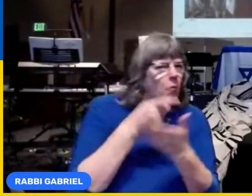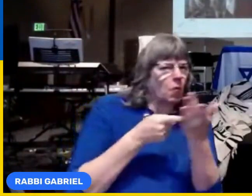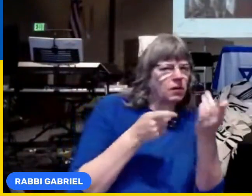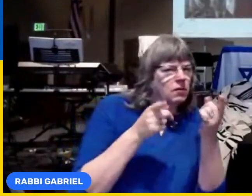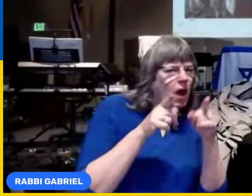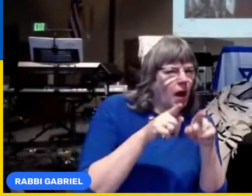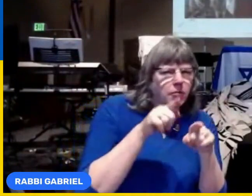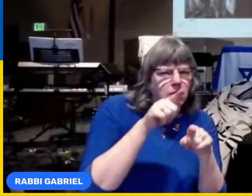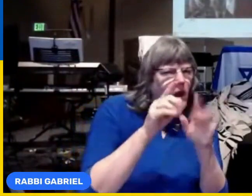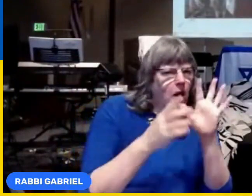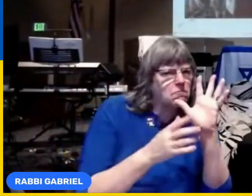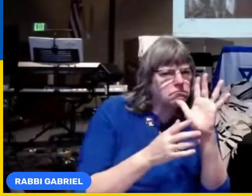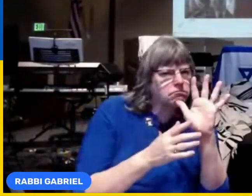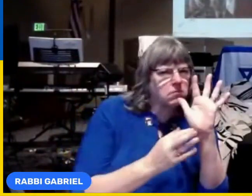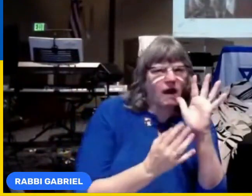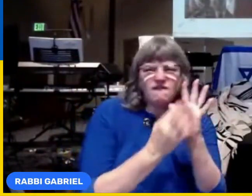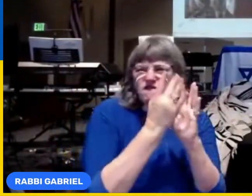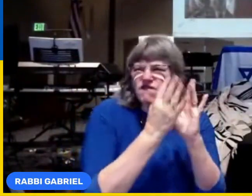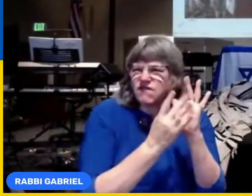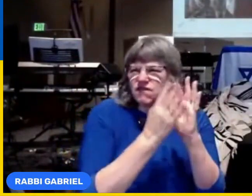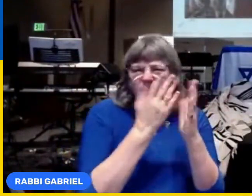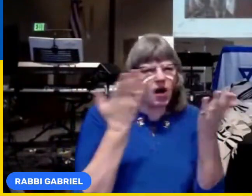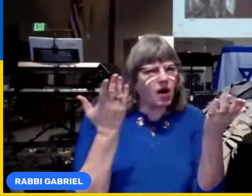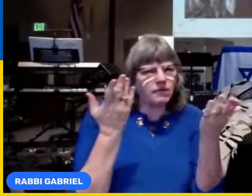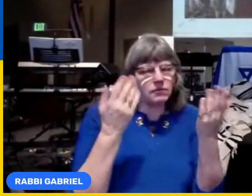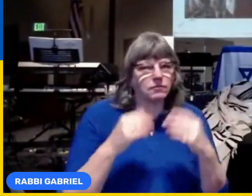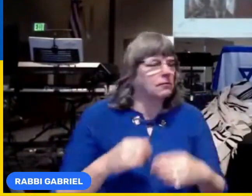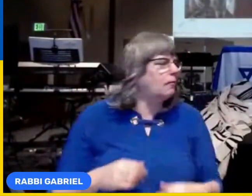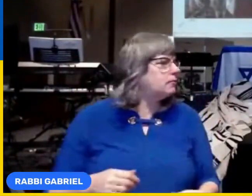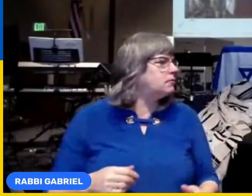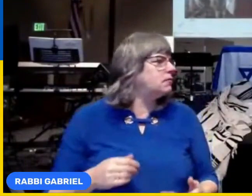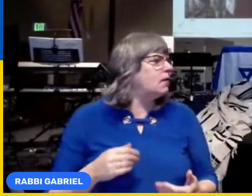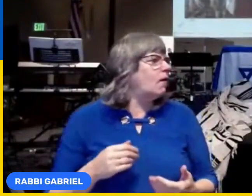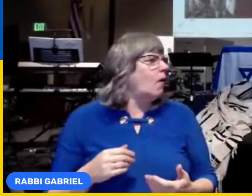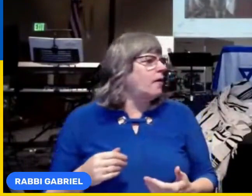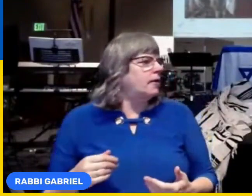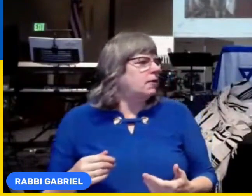life, sometimes we can be so